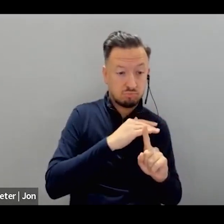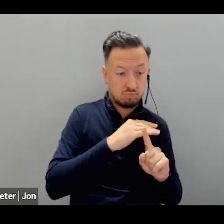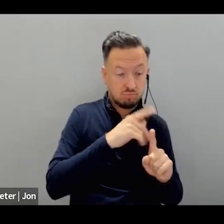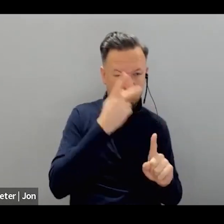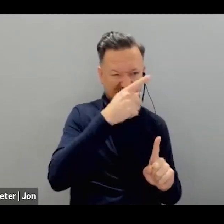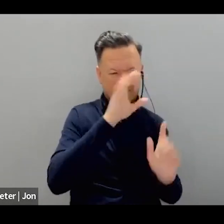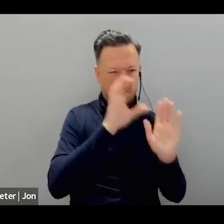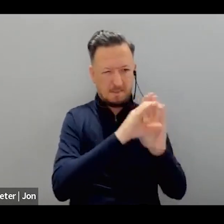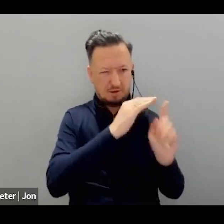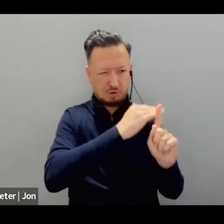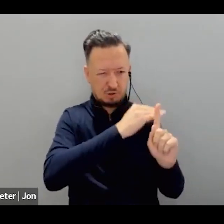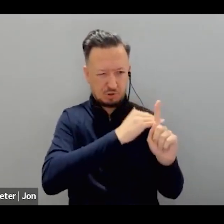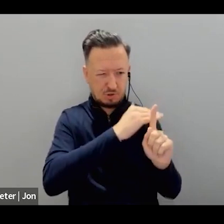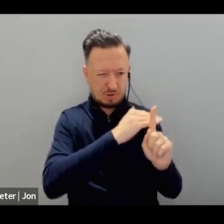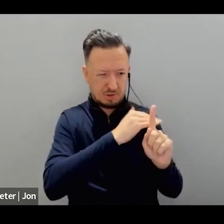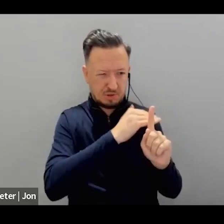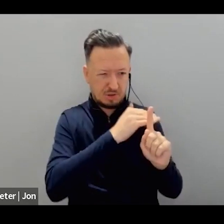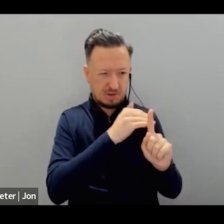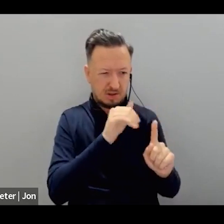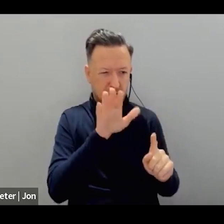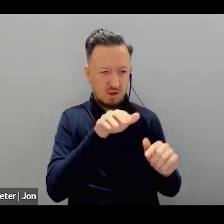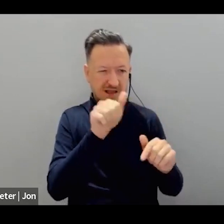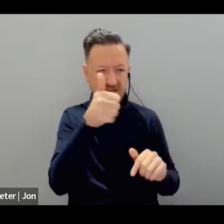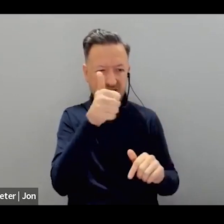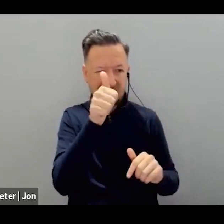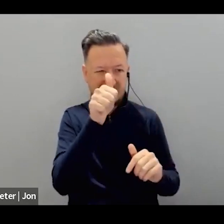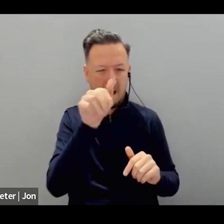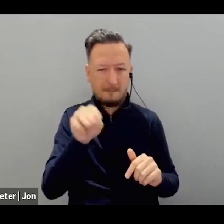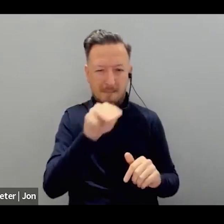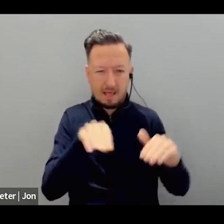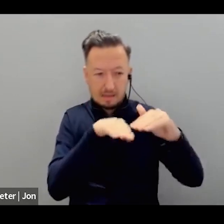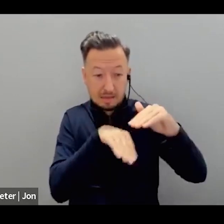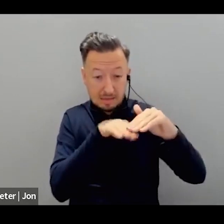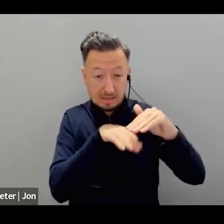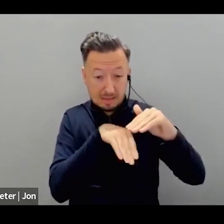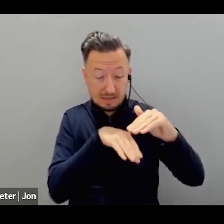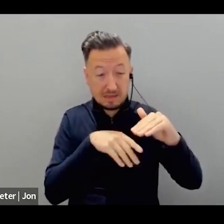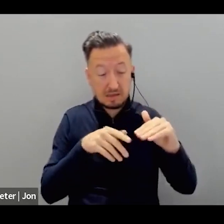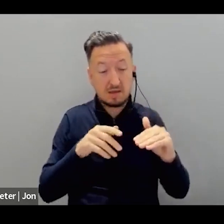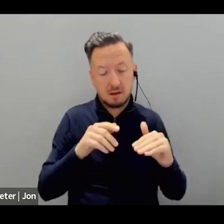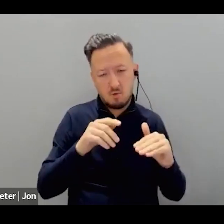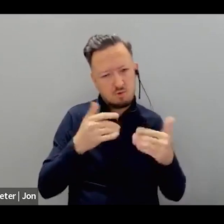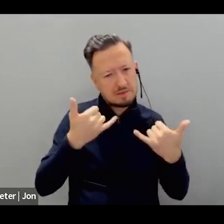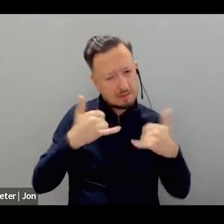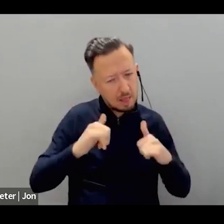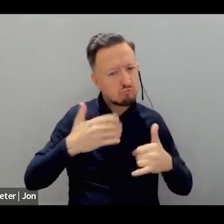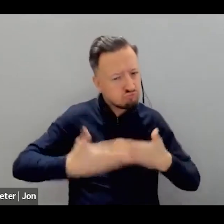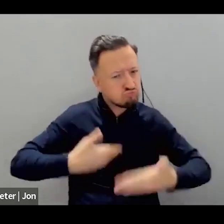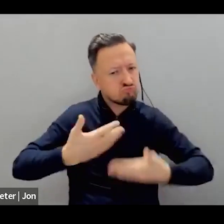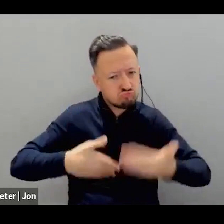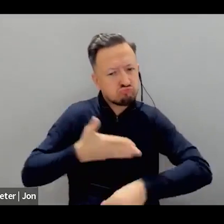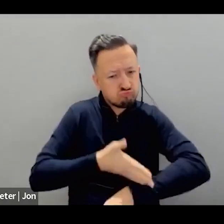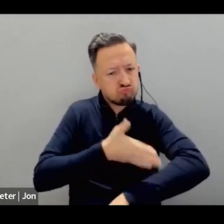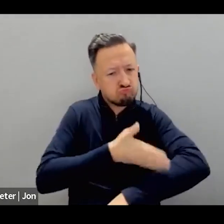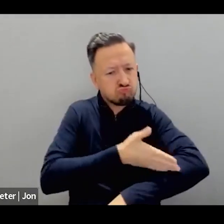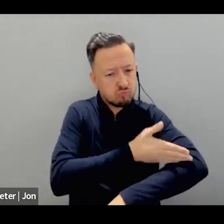right around the just under the $10 million mark, this is progress. And it shows that